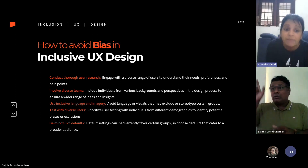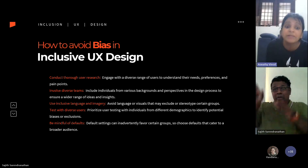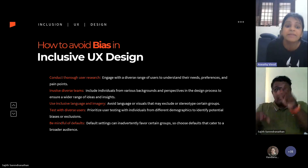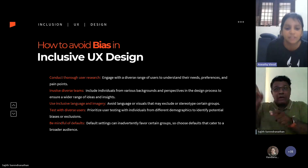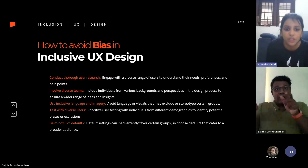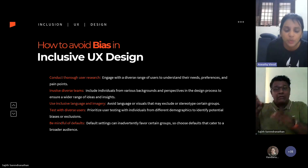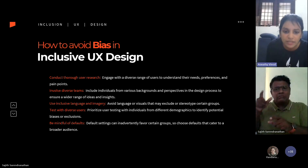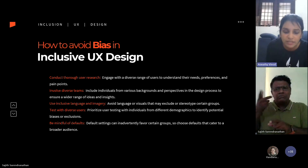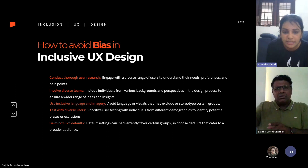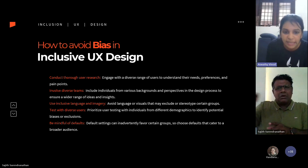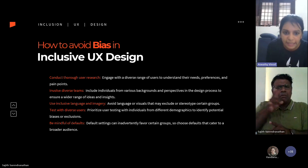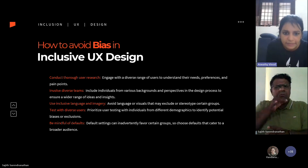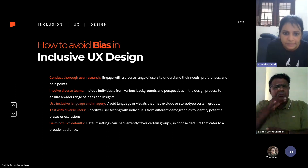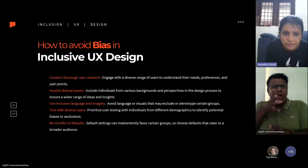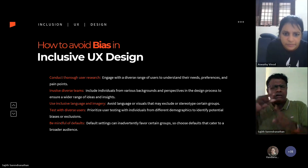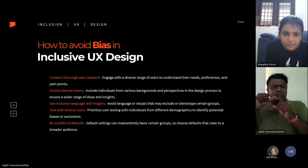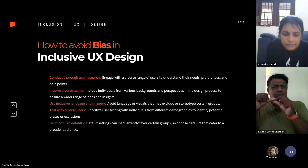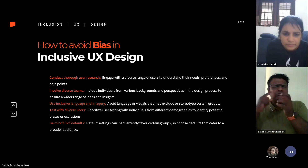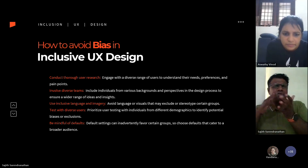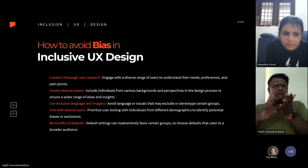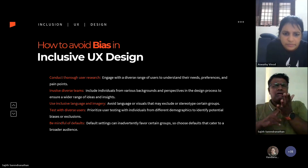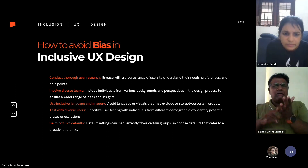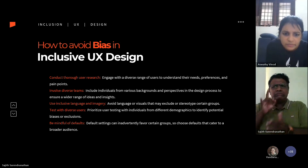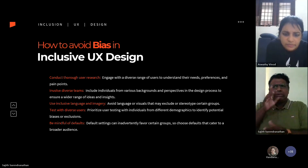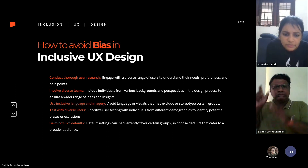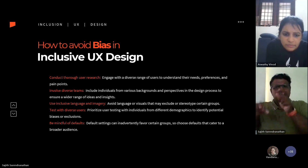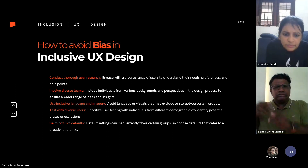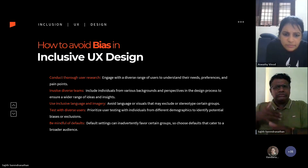How do we implement the UX design?